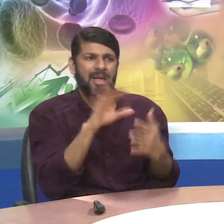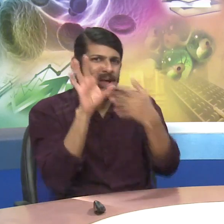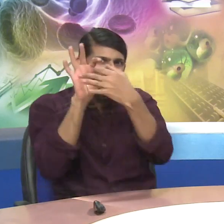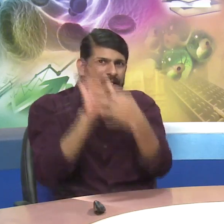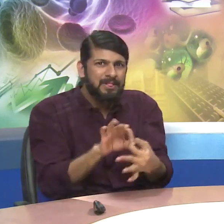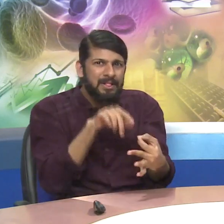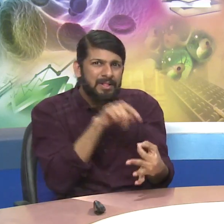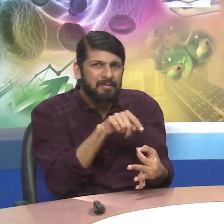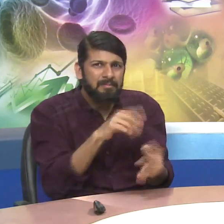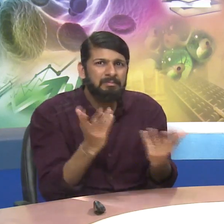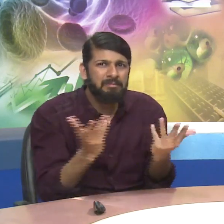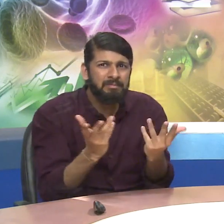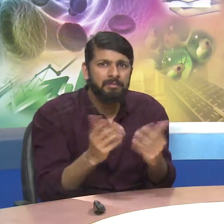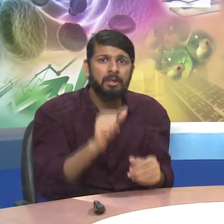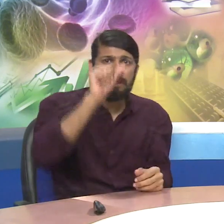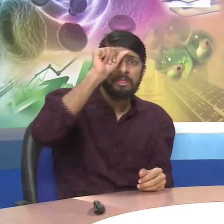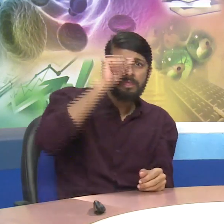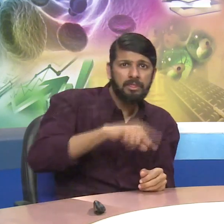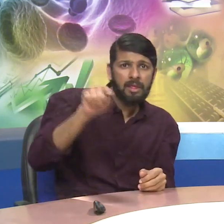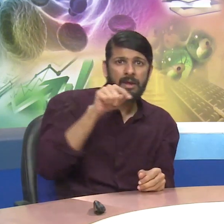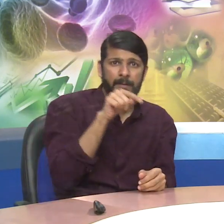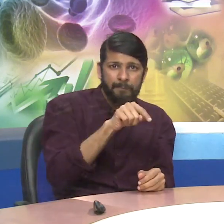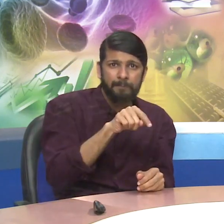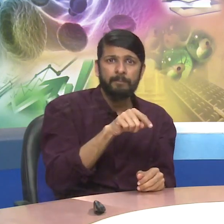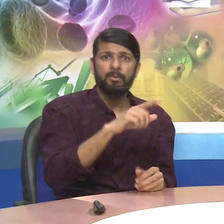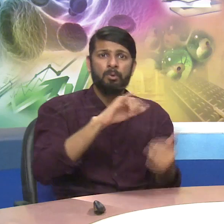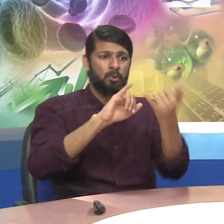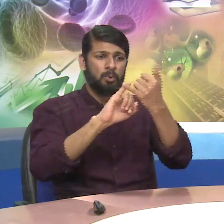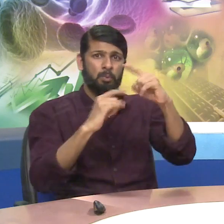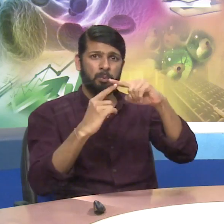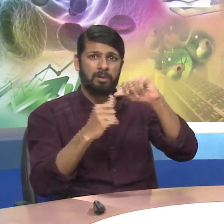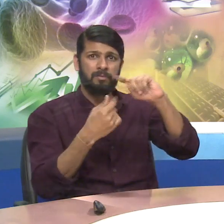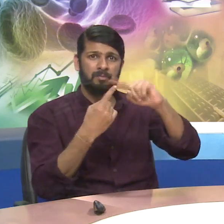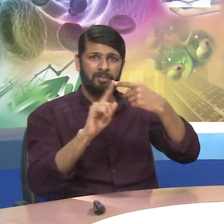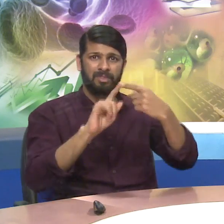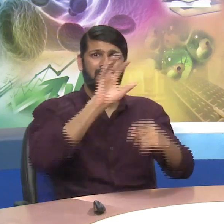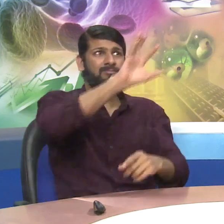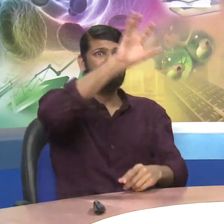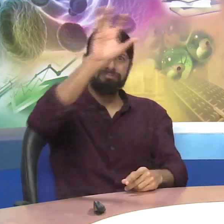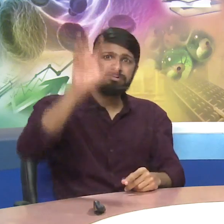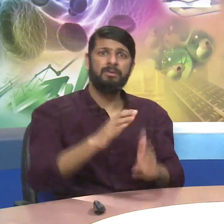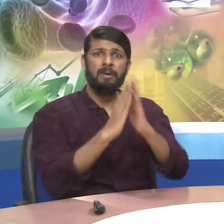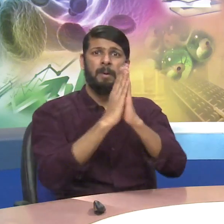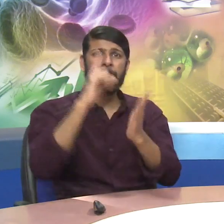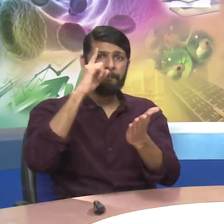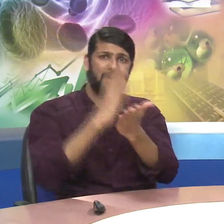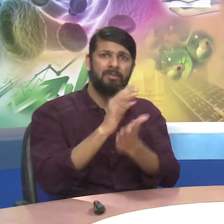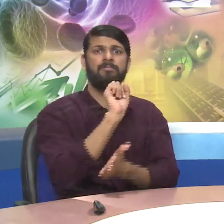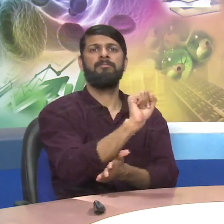So now what does this imply? It implies that in India there will be